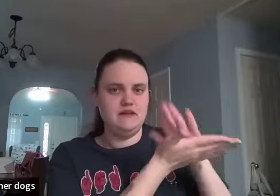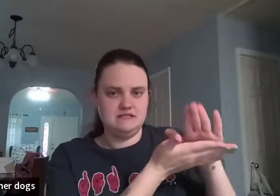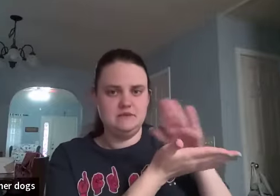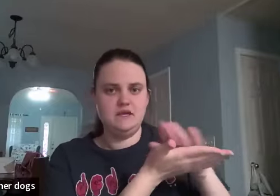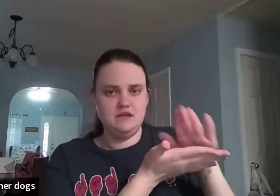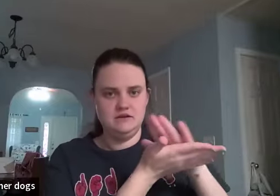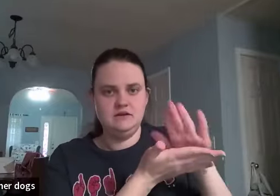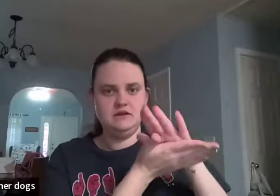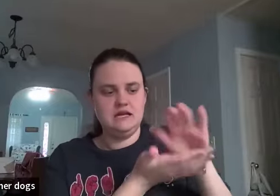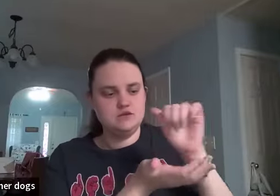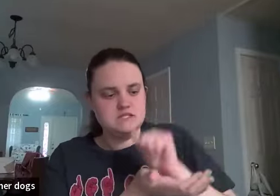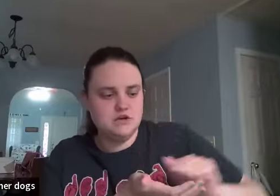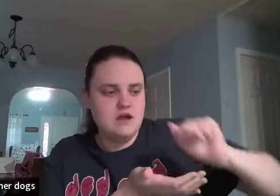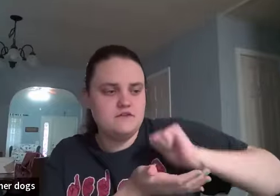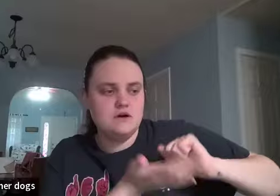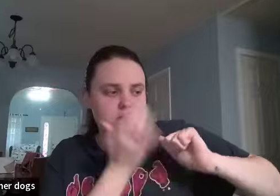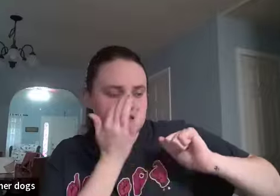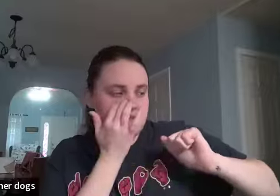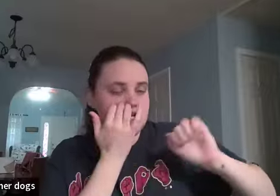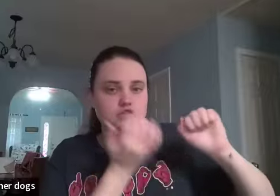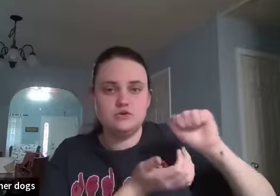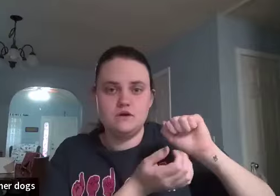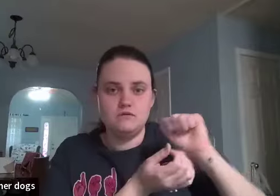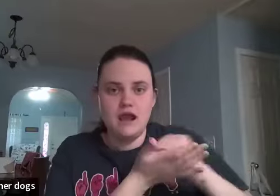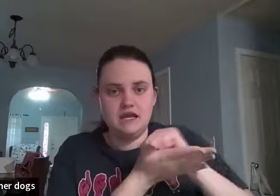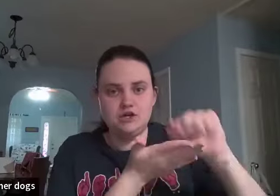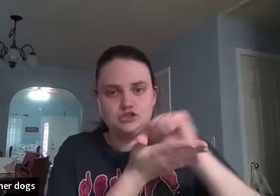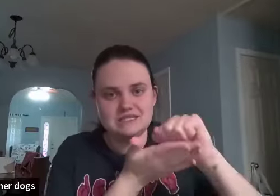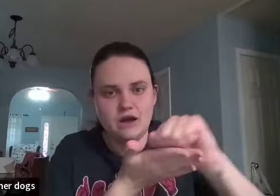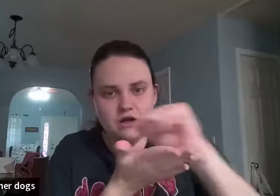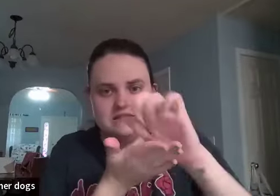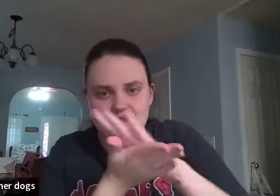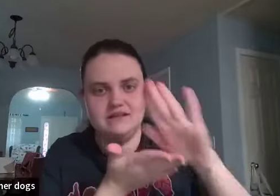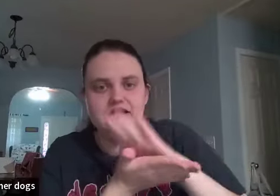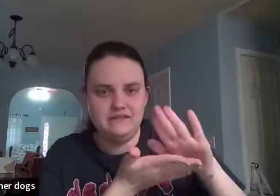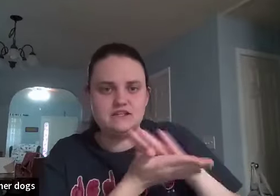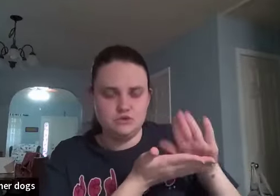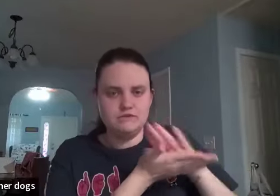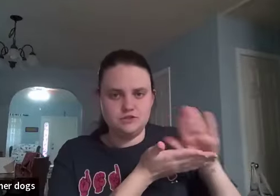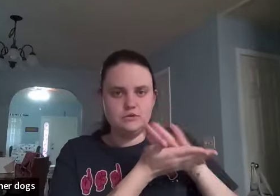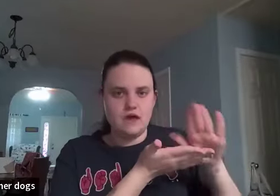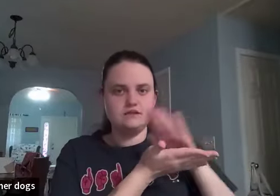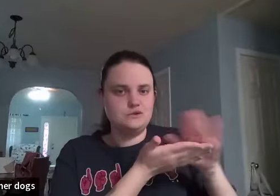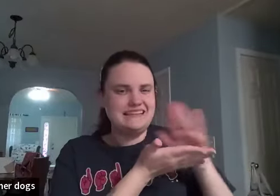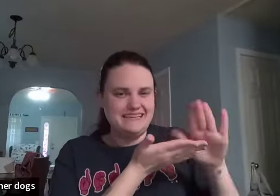that same again. And it's almost like you have the sponge or the rag and you're just constantly cleaning that sort of visual of that. So